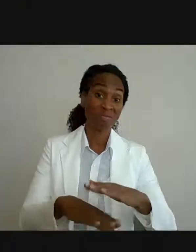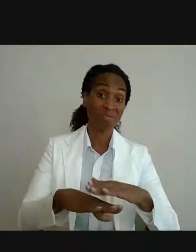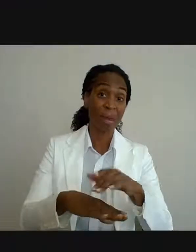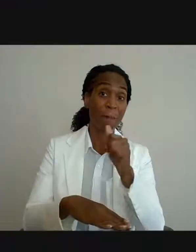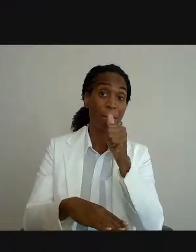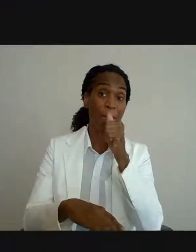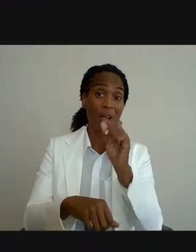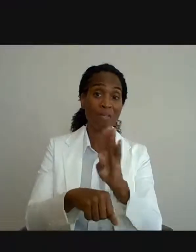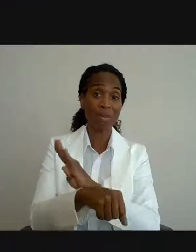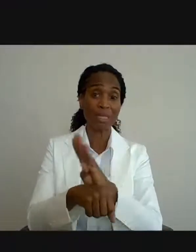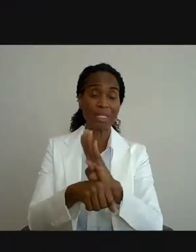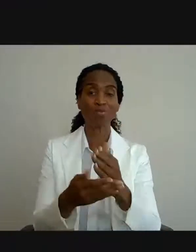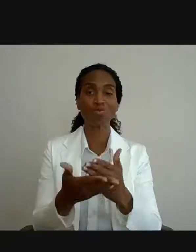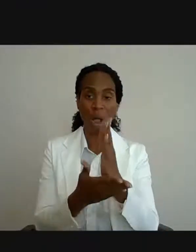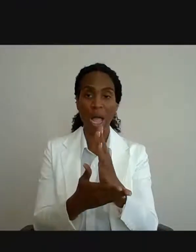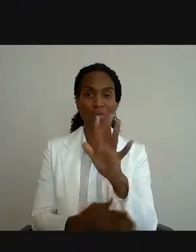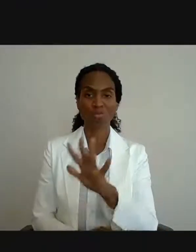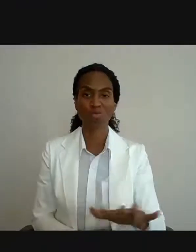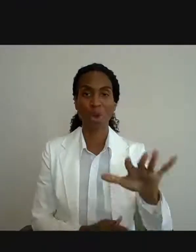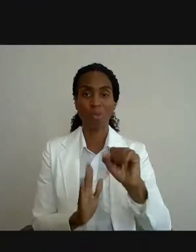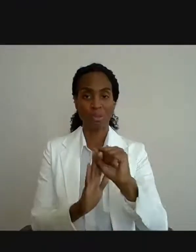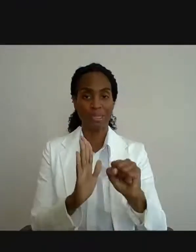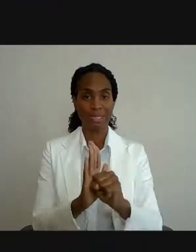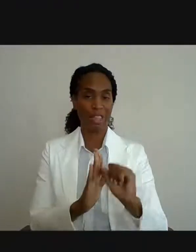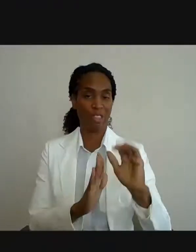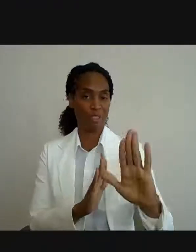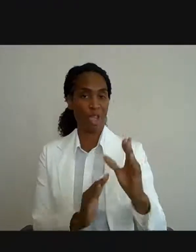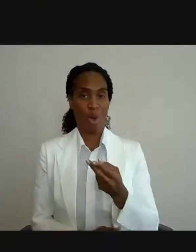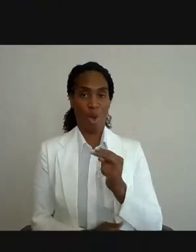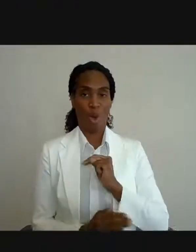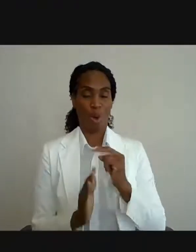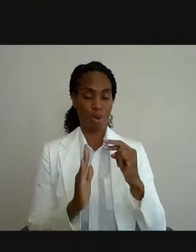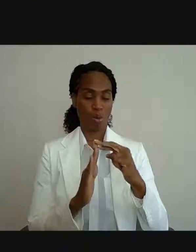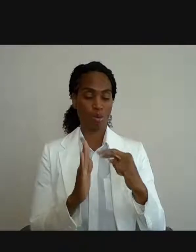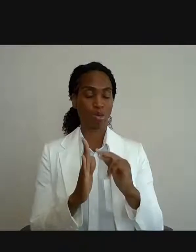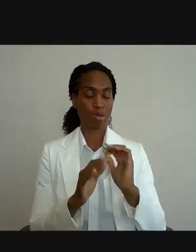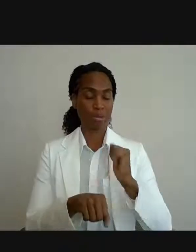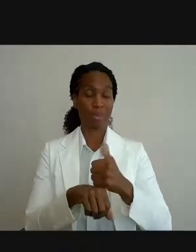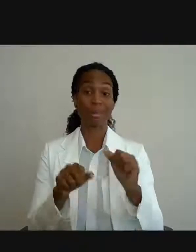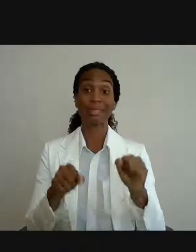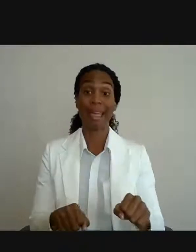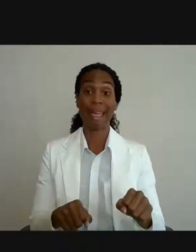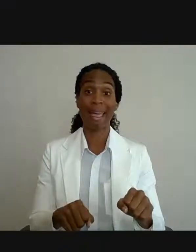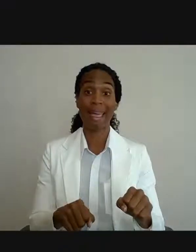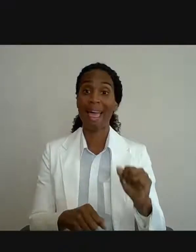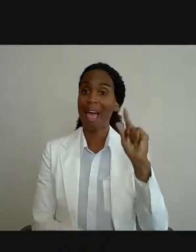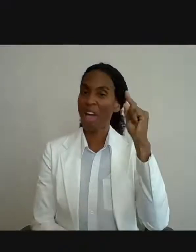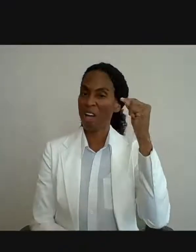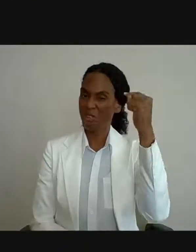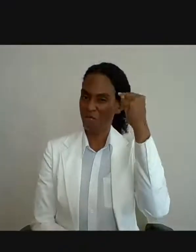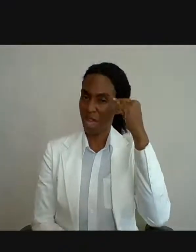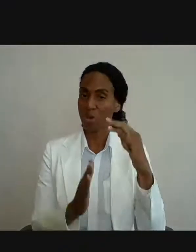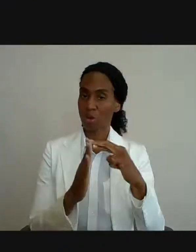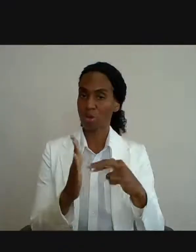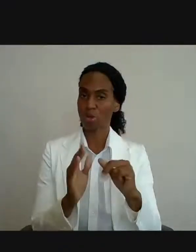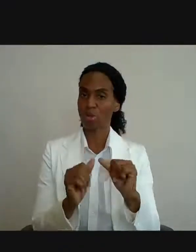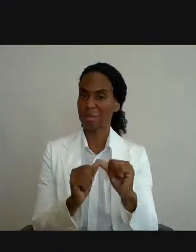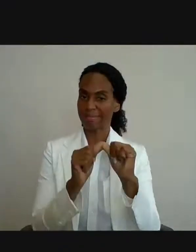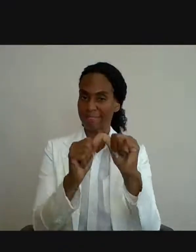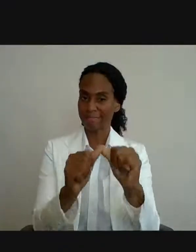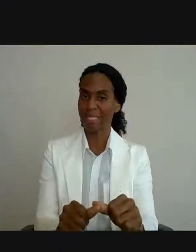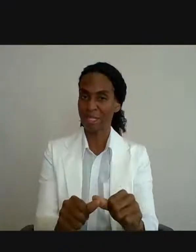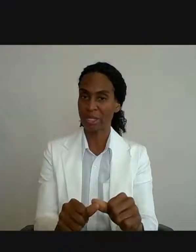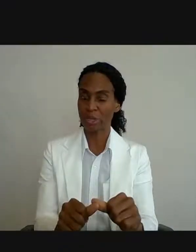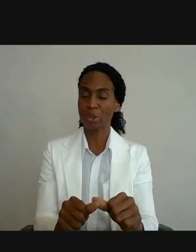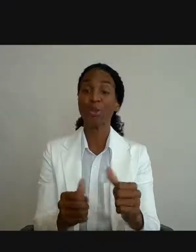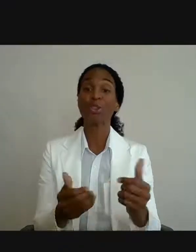the state, to set their own rules. And federal regulations will stay in effect for